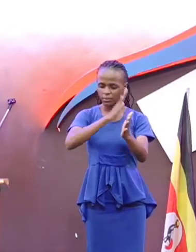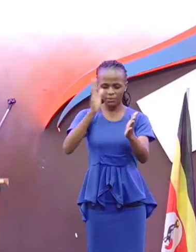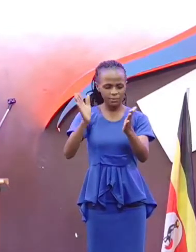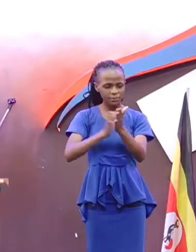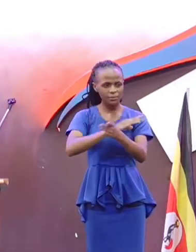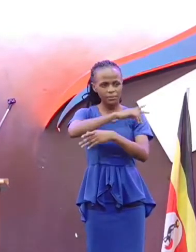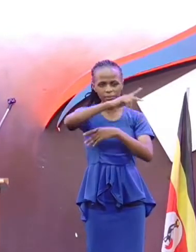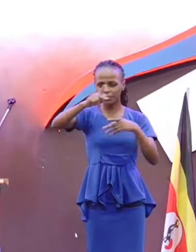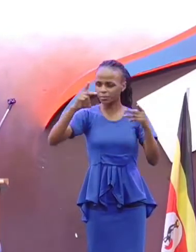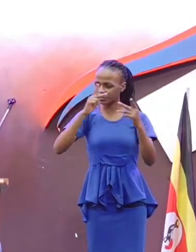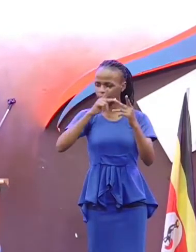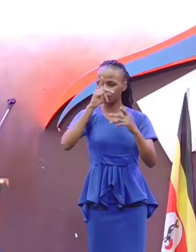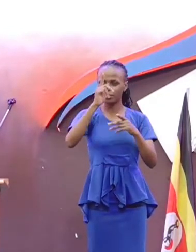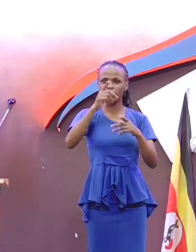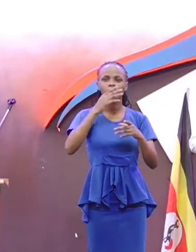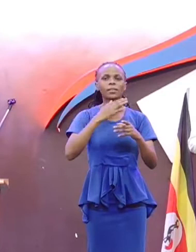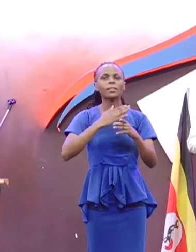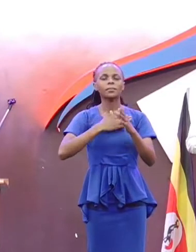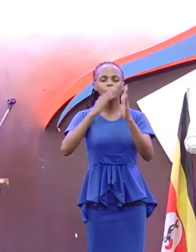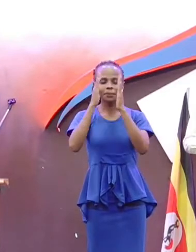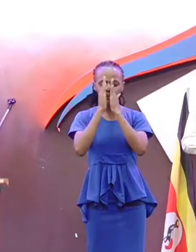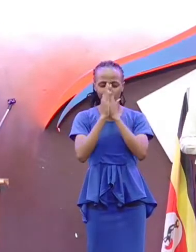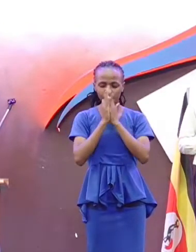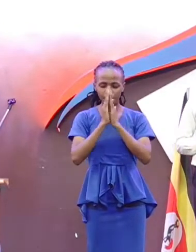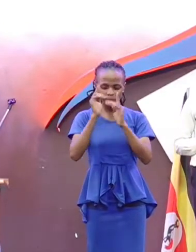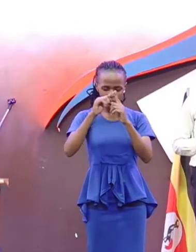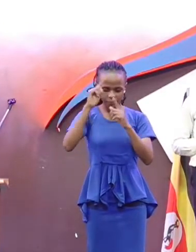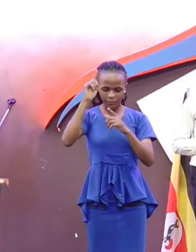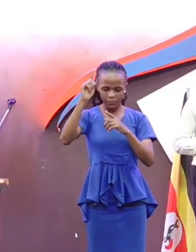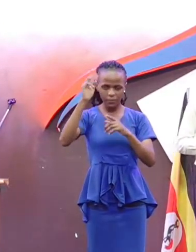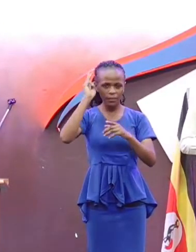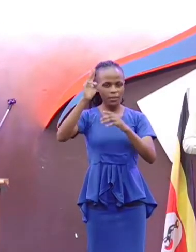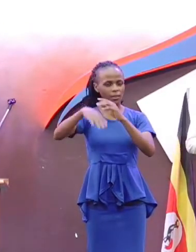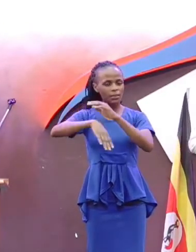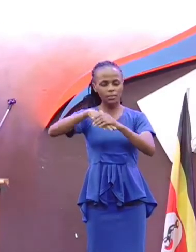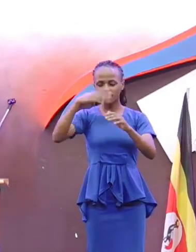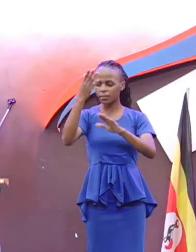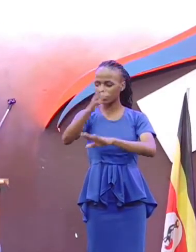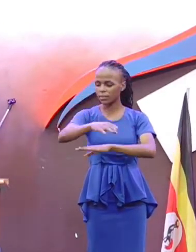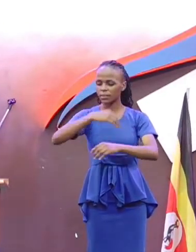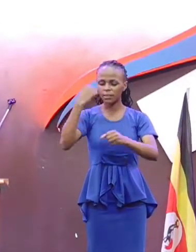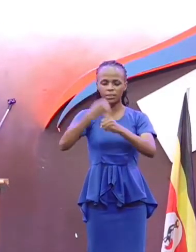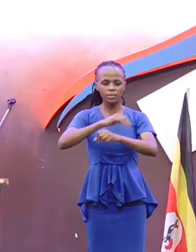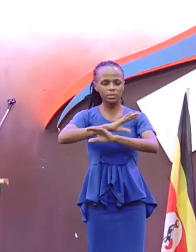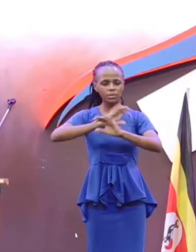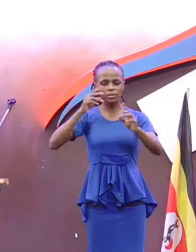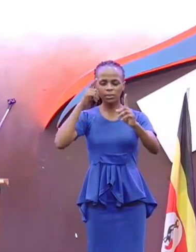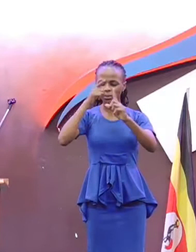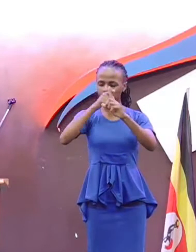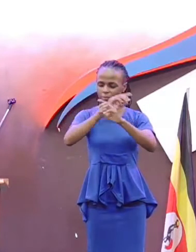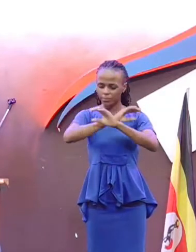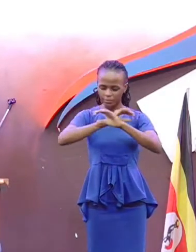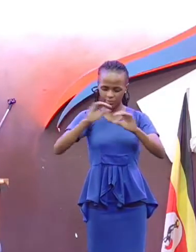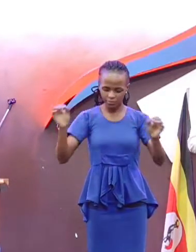Lord hurriedly perfect you and fulfill Sala yange joli. My prayer to you, tofanga nga tokoze Katonda kye yakutondera okukola. Do not die before doing